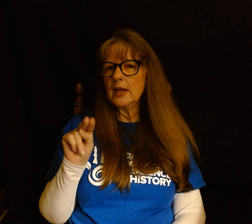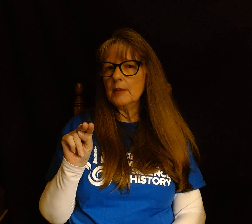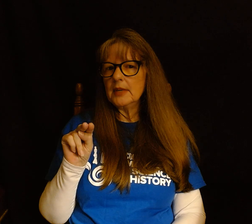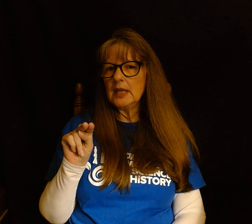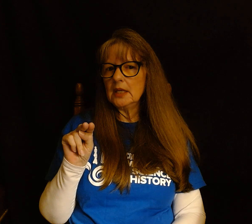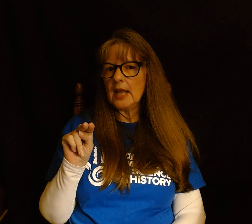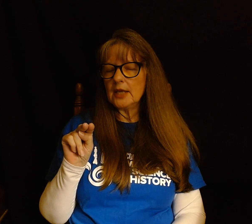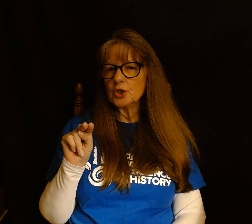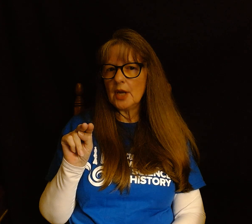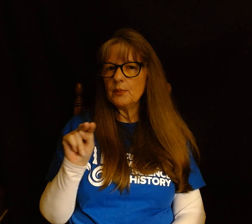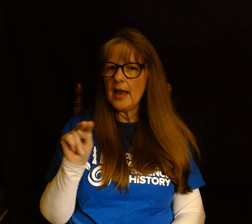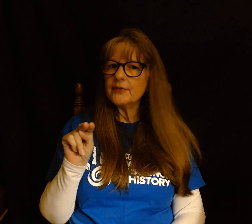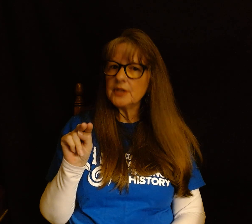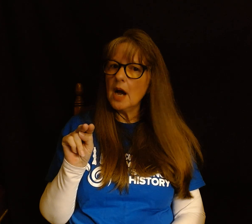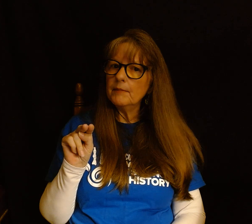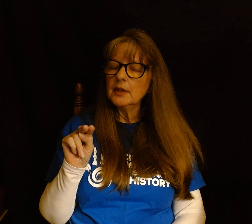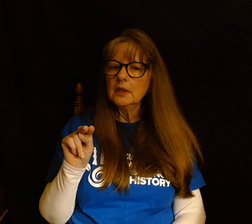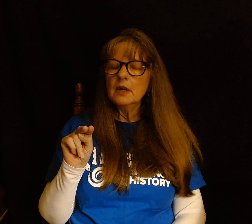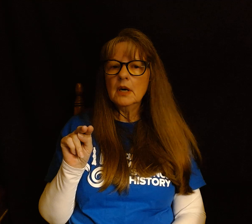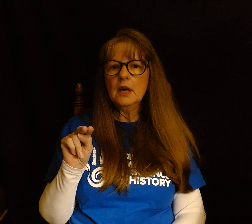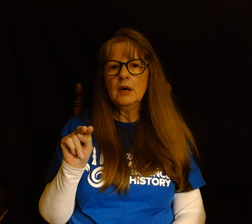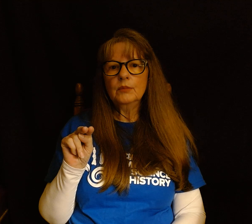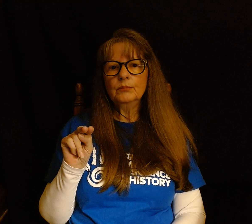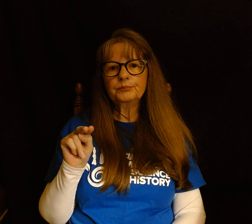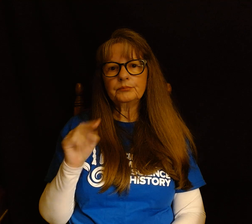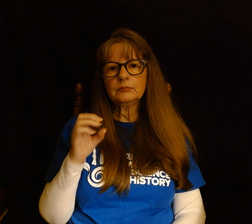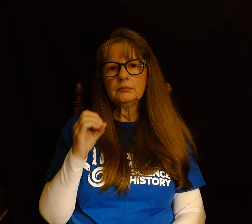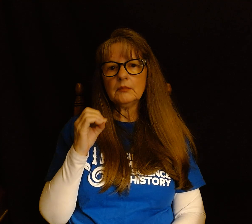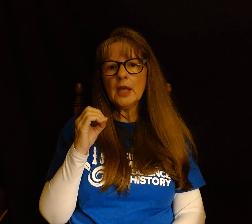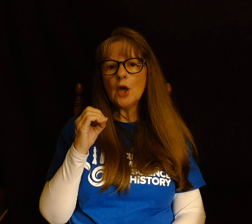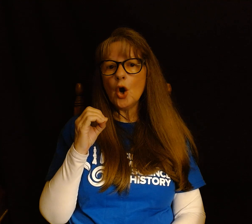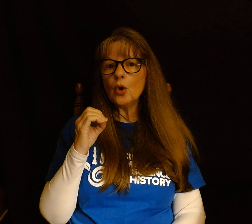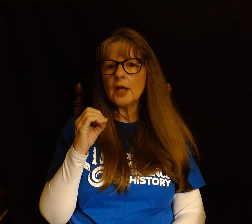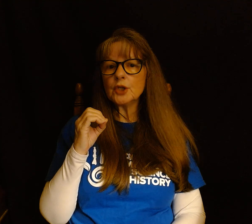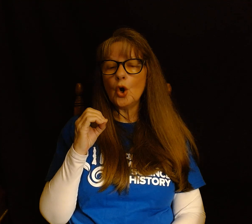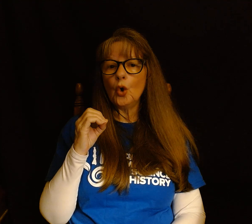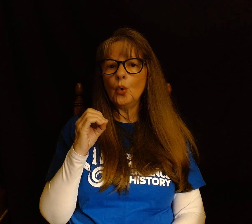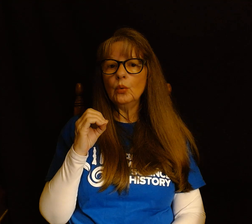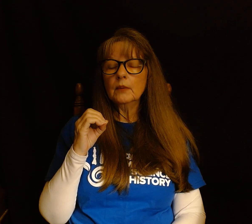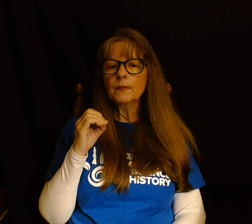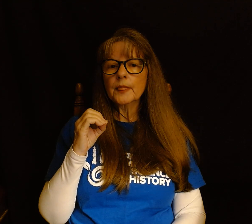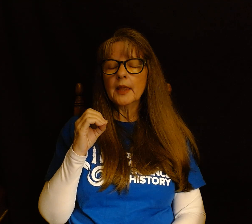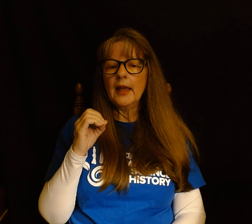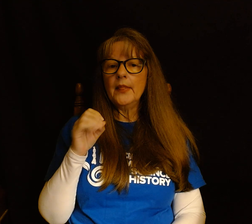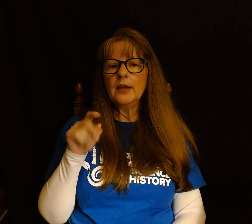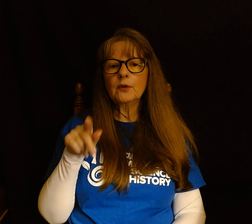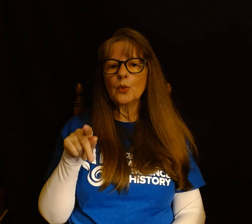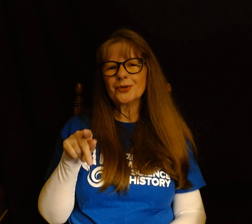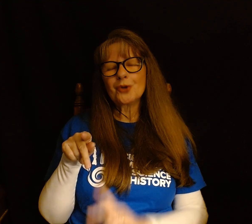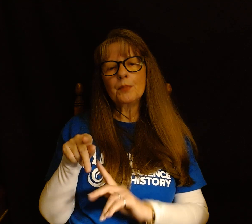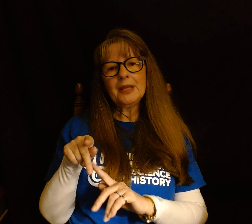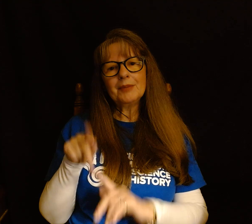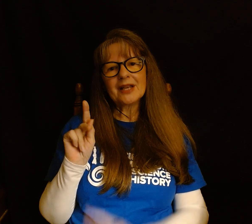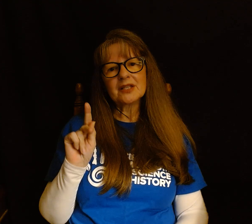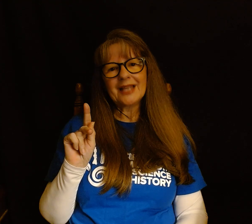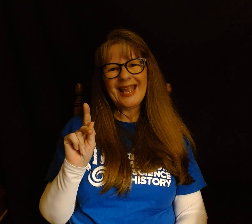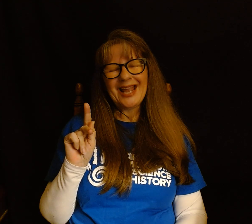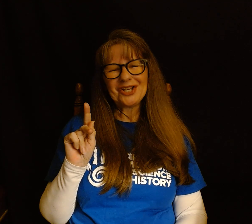and N hand shape. We have some. And O, lots of O. And then, of course, there's no P because it's a K hand shape,